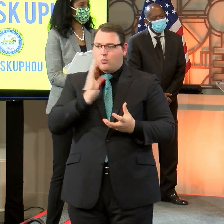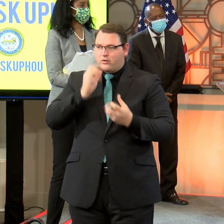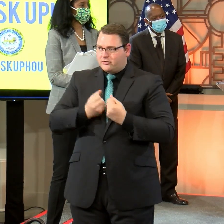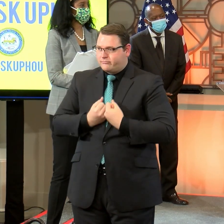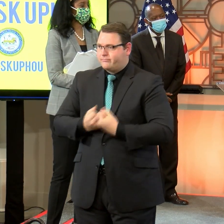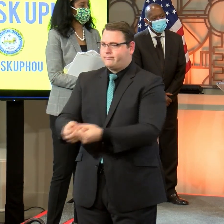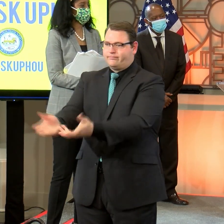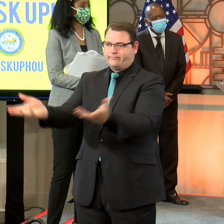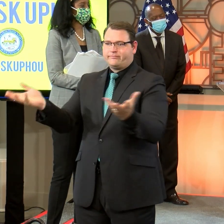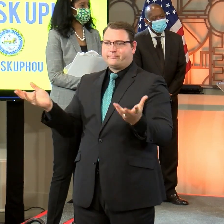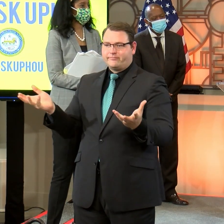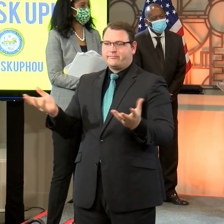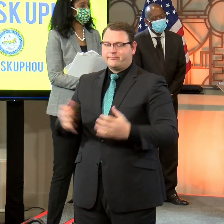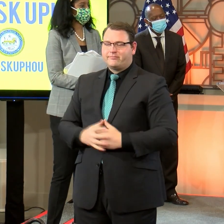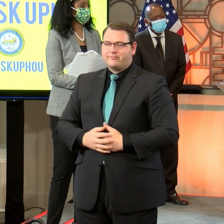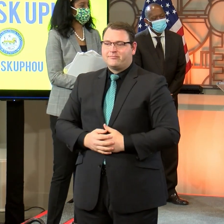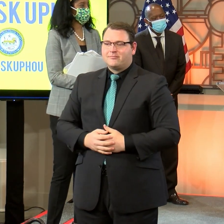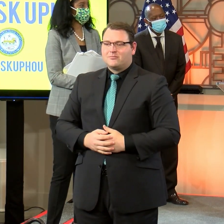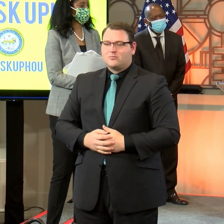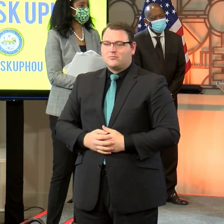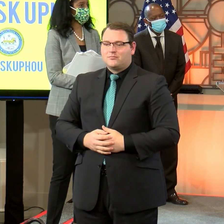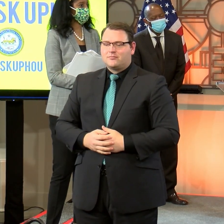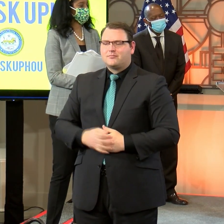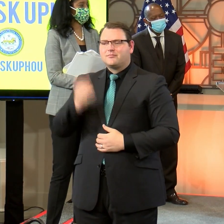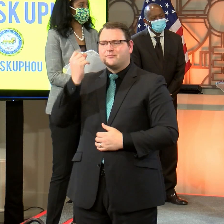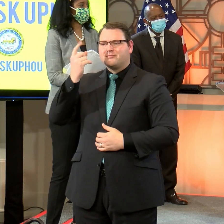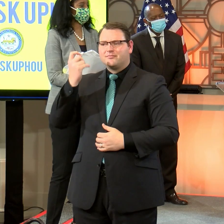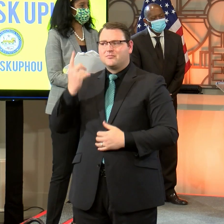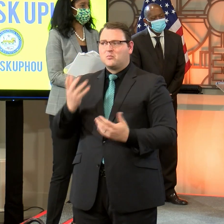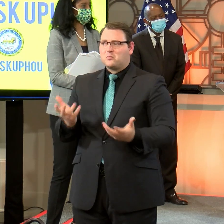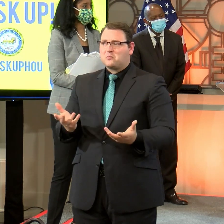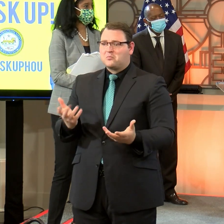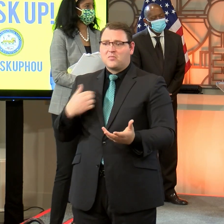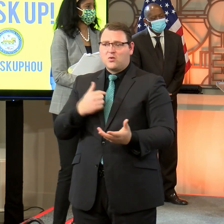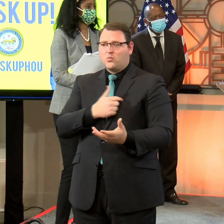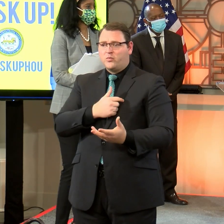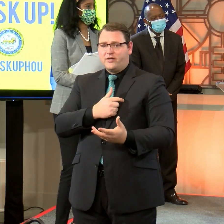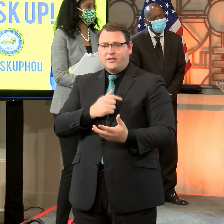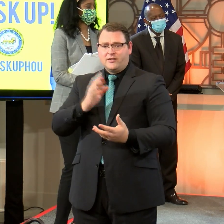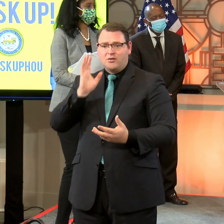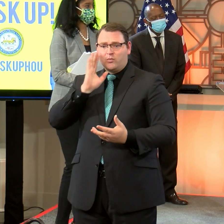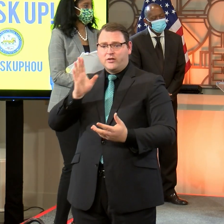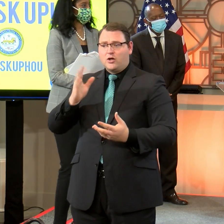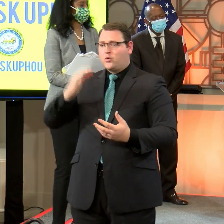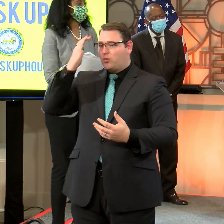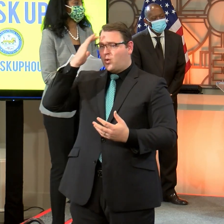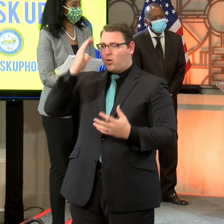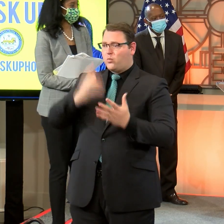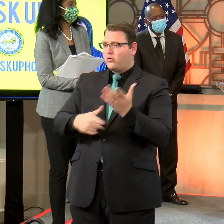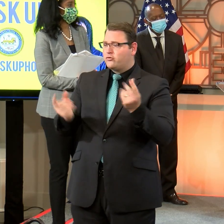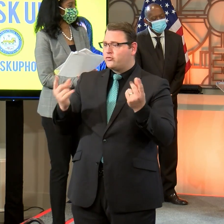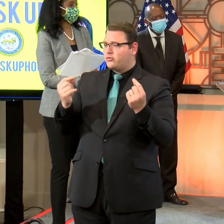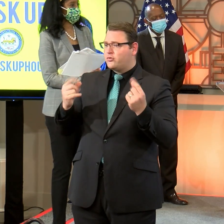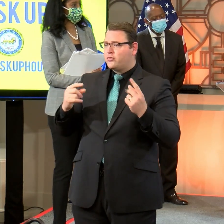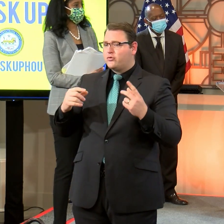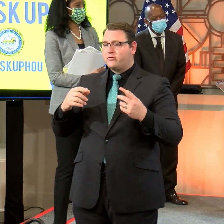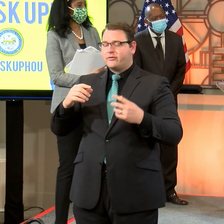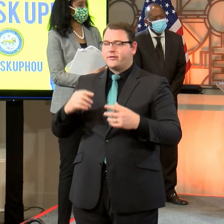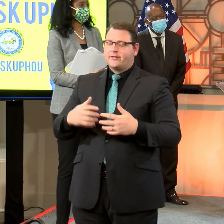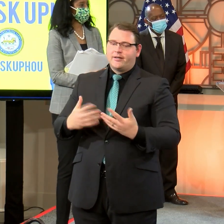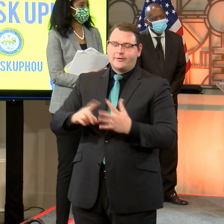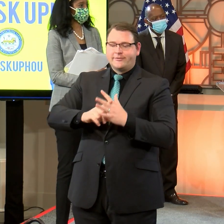communities. Of course, we're not going to reinvent the wheel. We have so many nonprofits out there